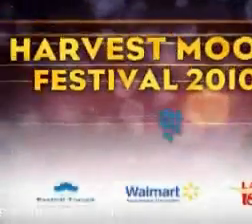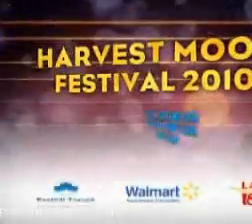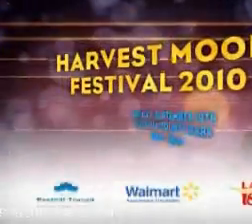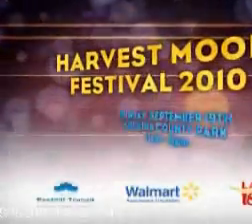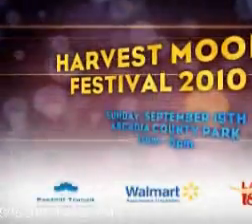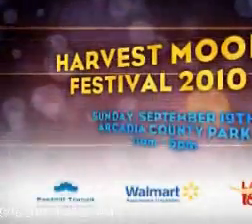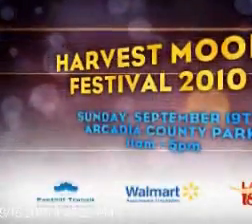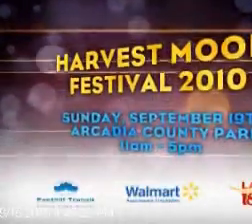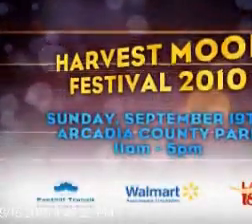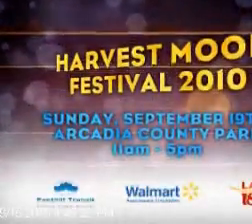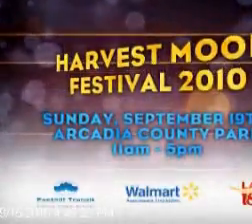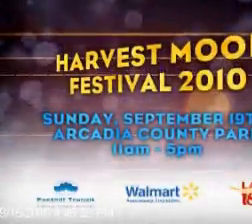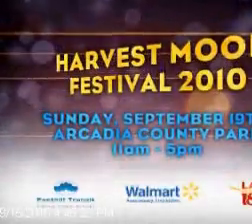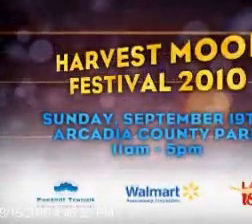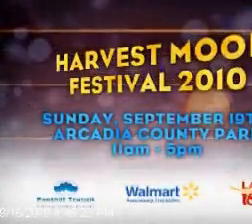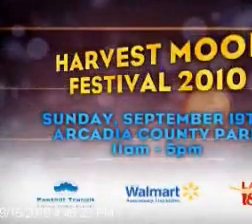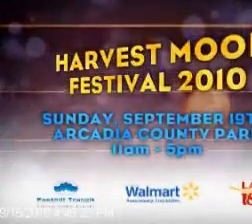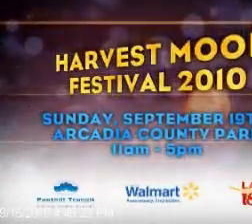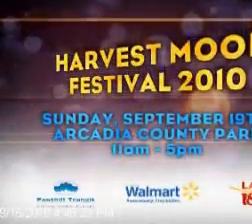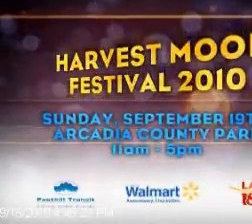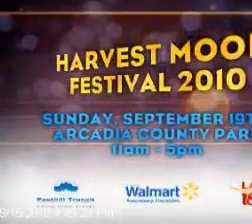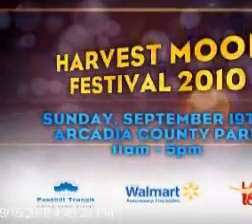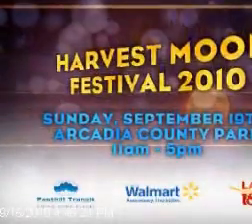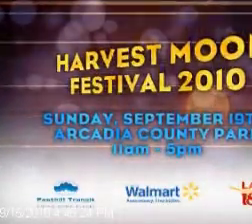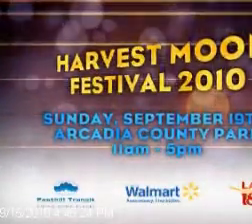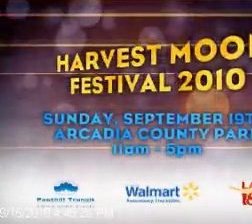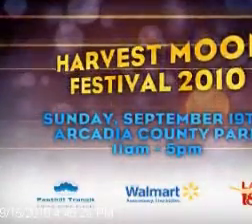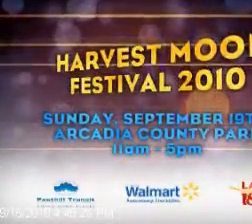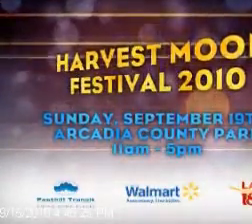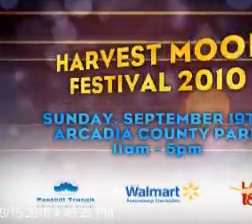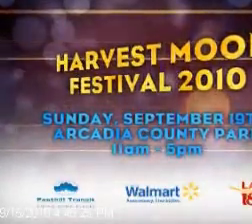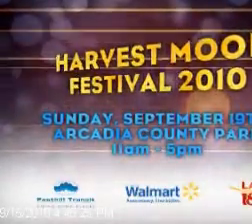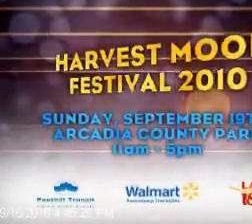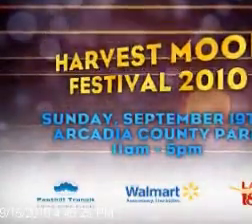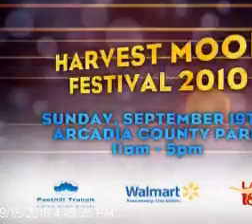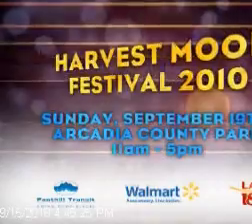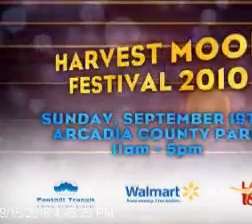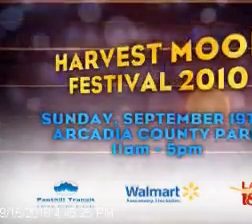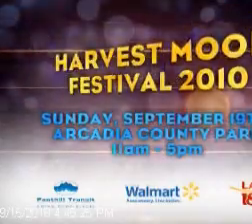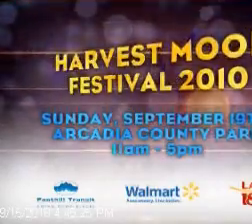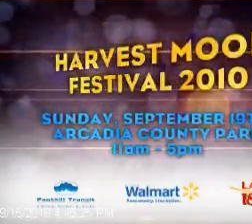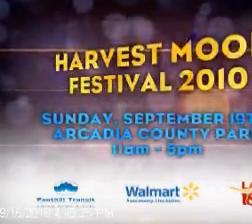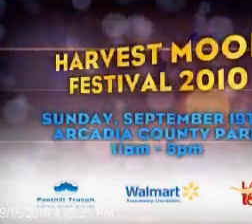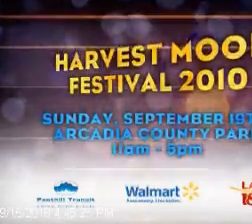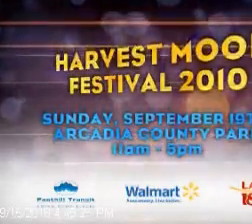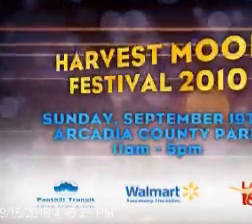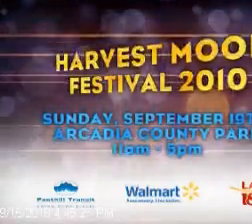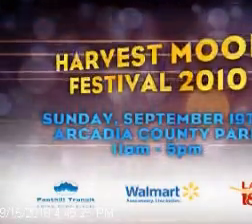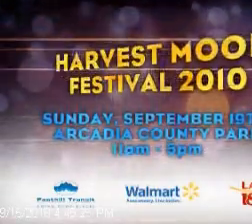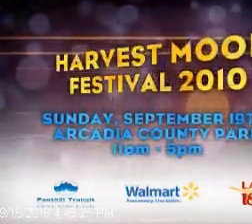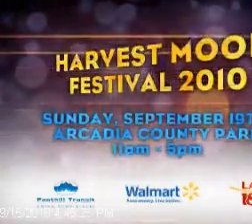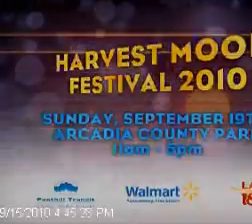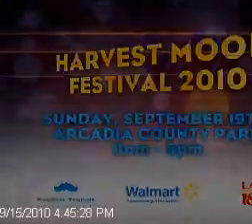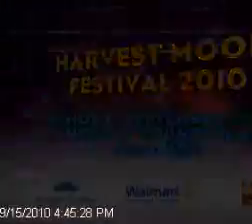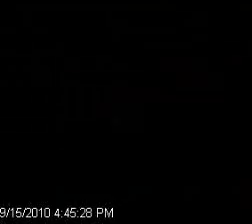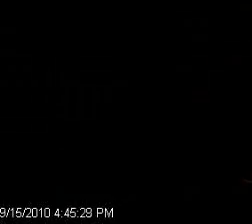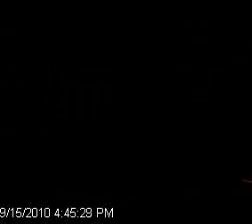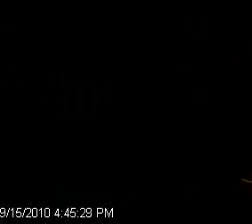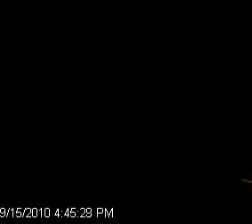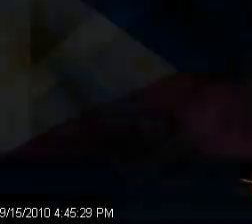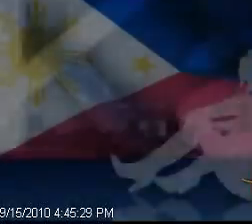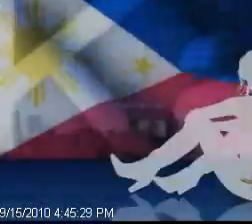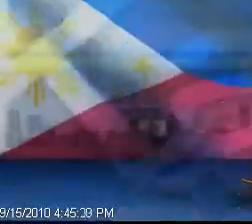Linggo, September 19, 11 a.m. hanggang 5 p.m. sa Arcadia Country Park. See you at the festival. Brought to you by the following sponsors.